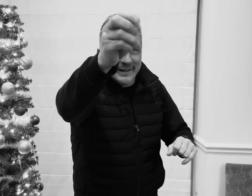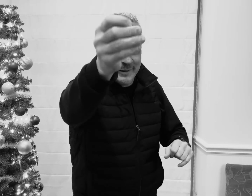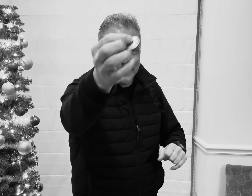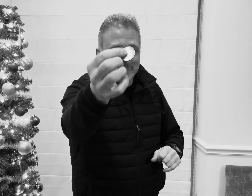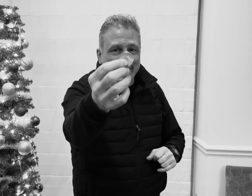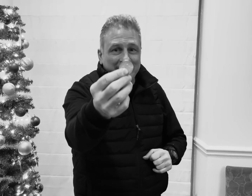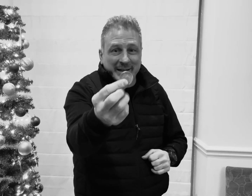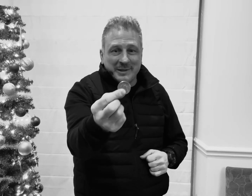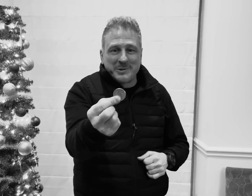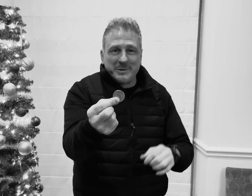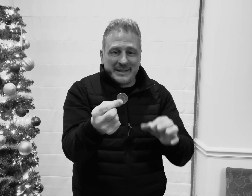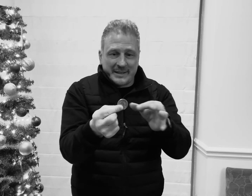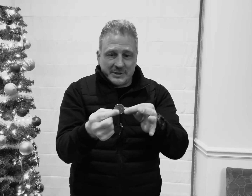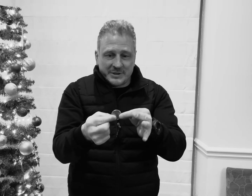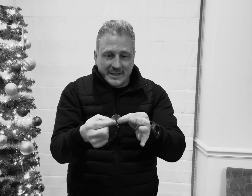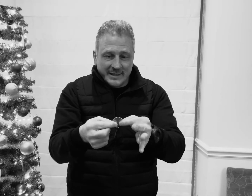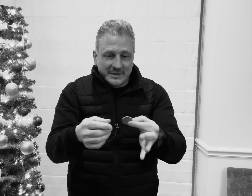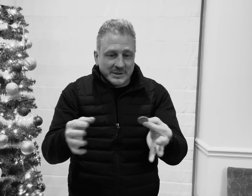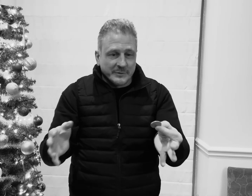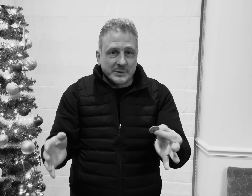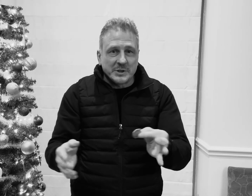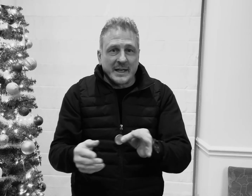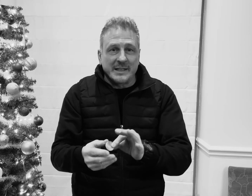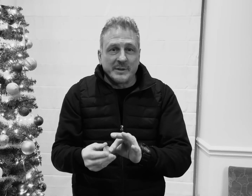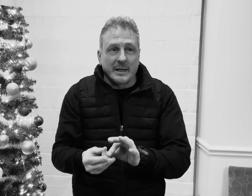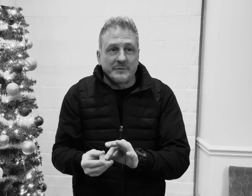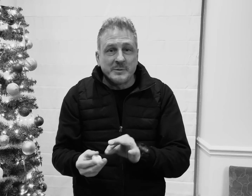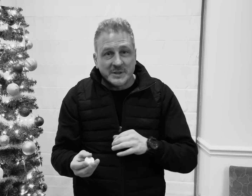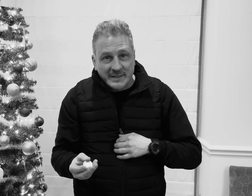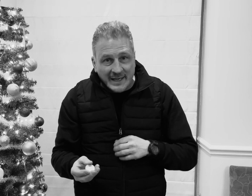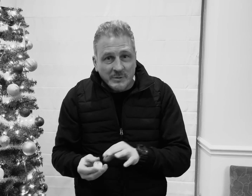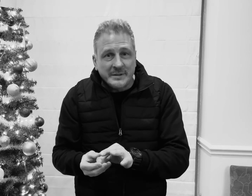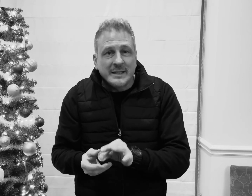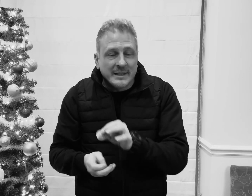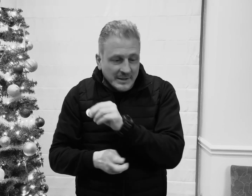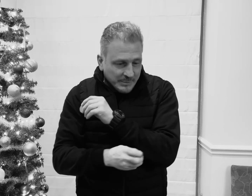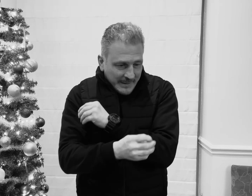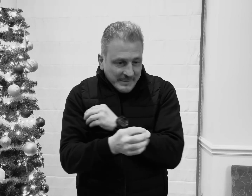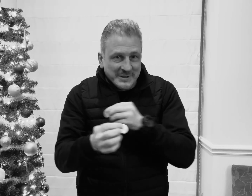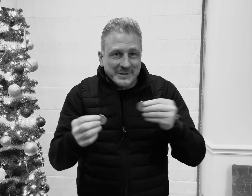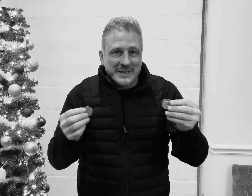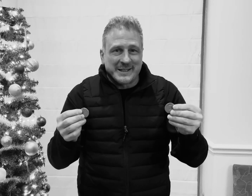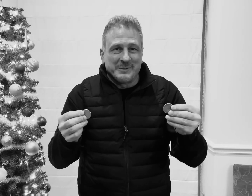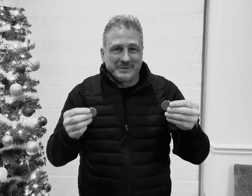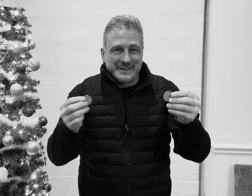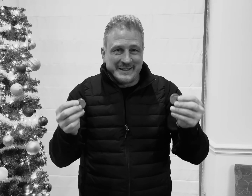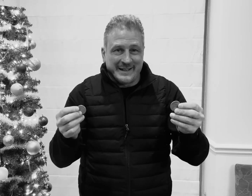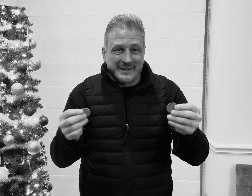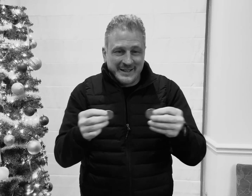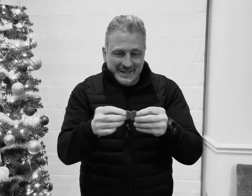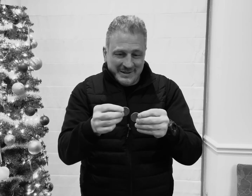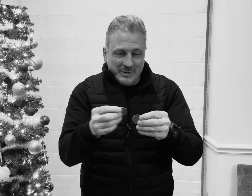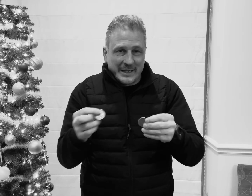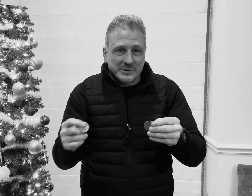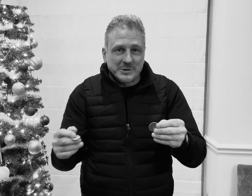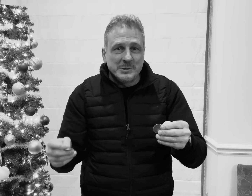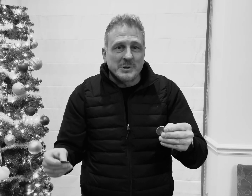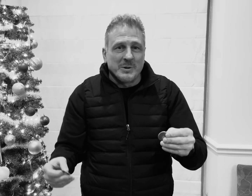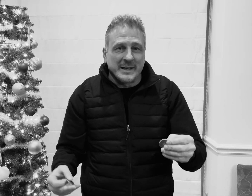We rise like tall buildings, as the chemicals, they